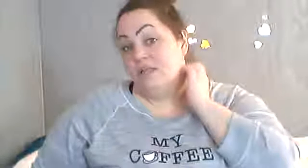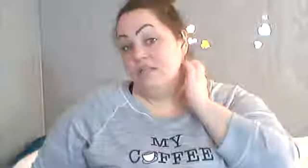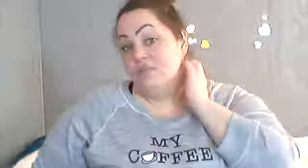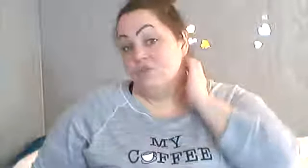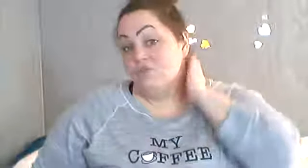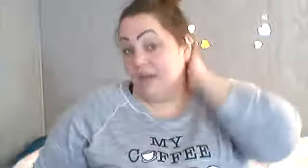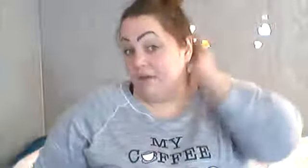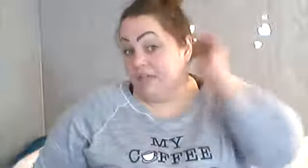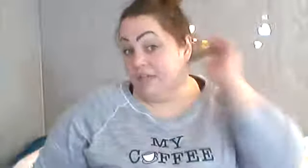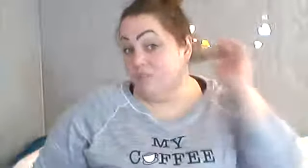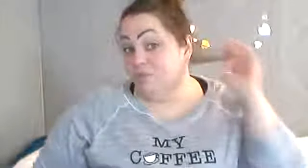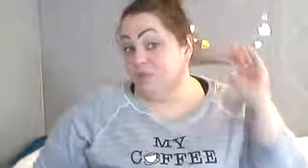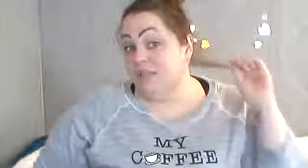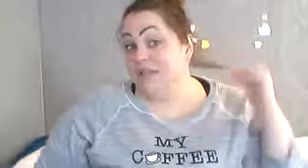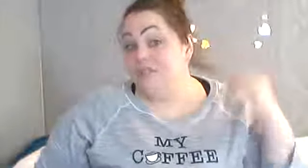is usually how I like to run the classroom.